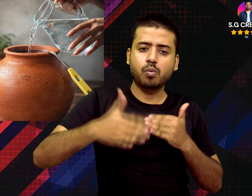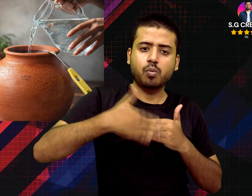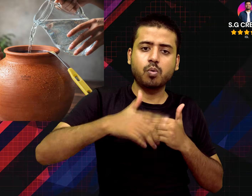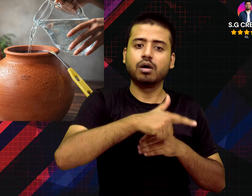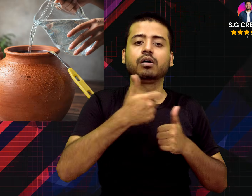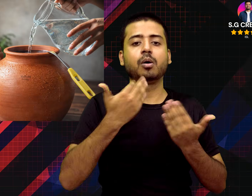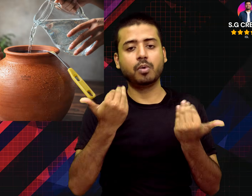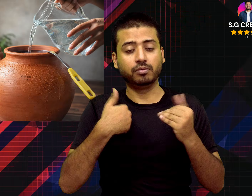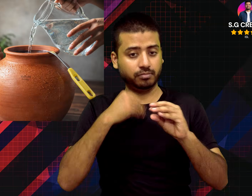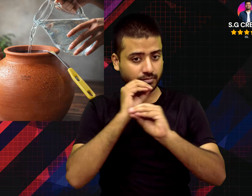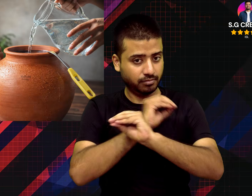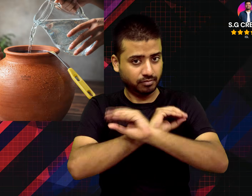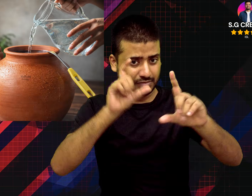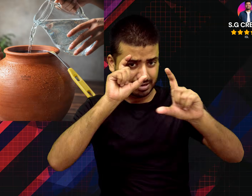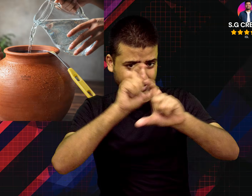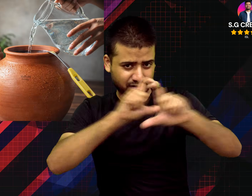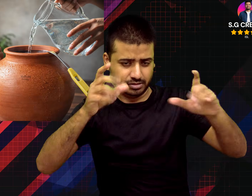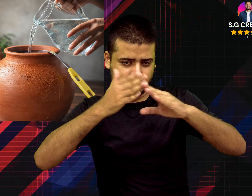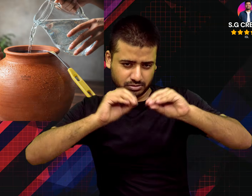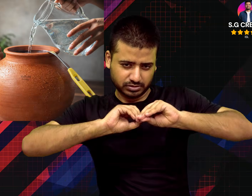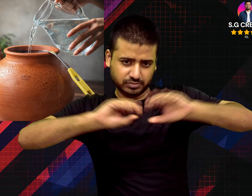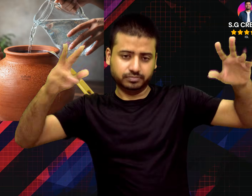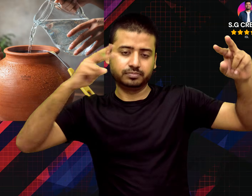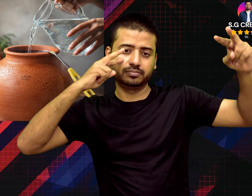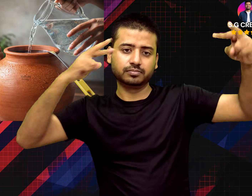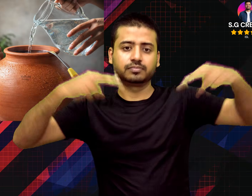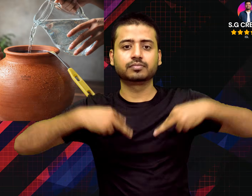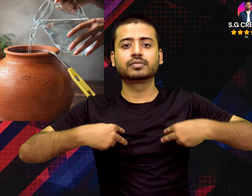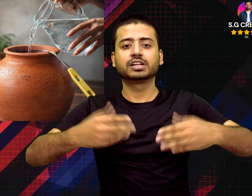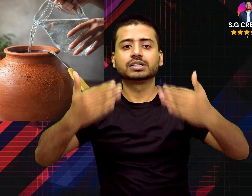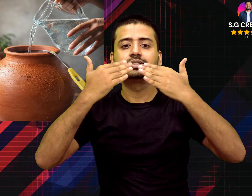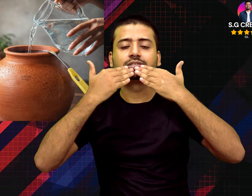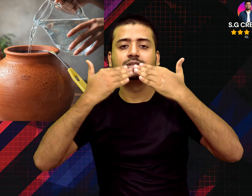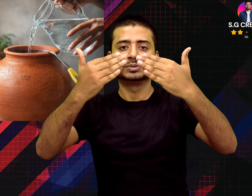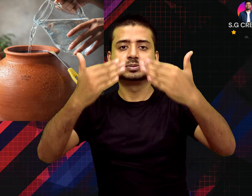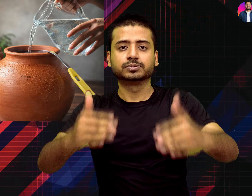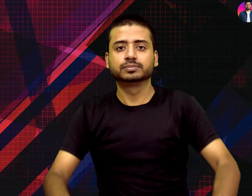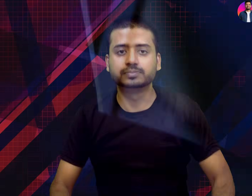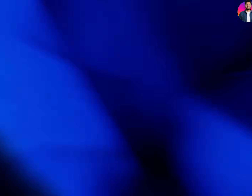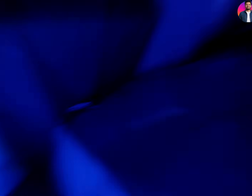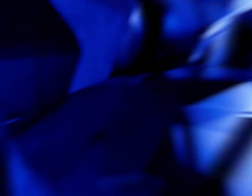noticeable sign of a contaminated pot. When the pores become clogged with lipids from unwashed